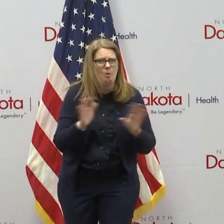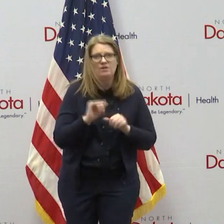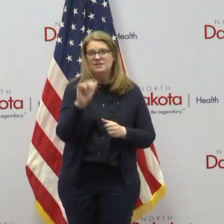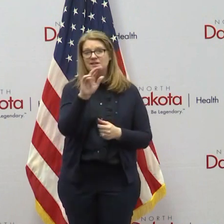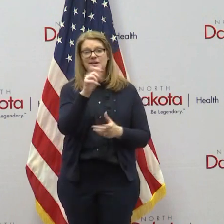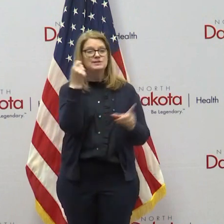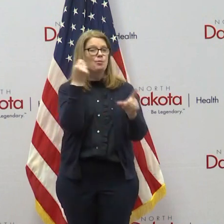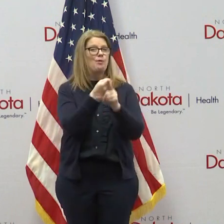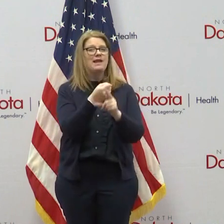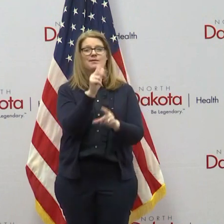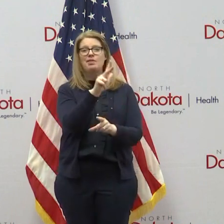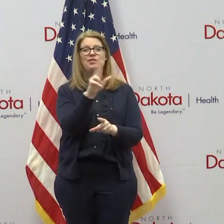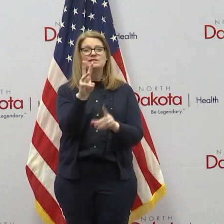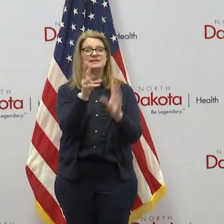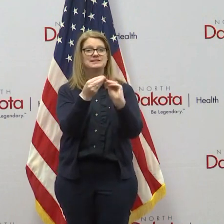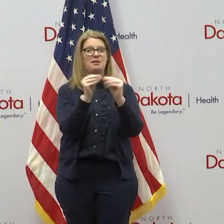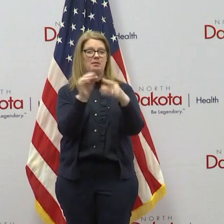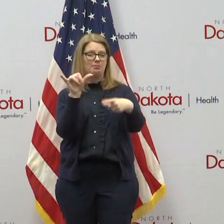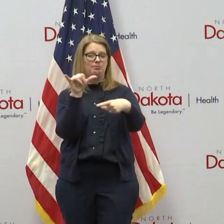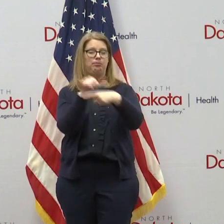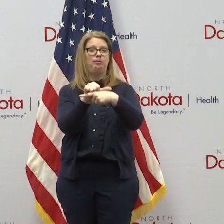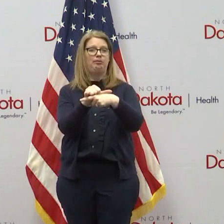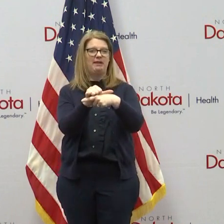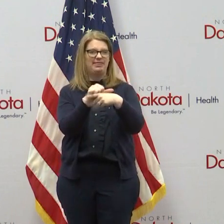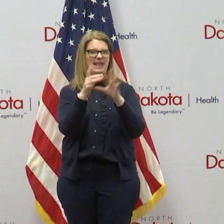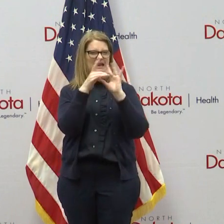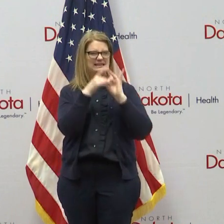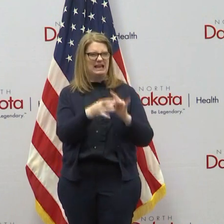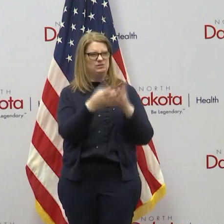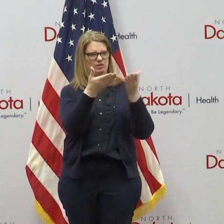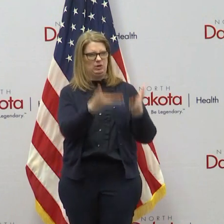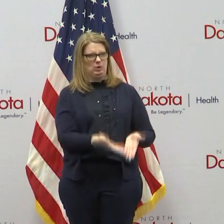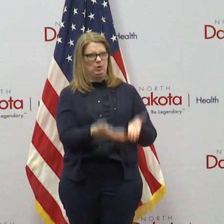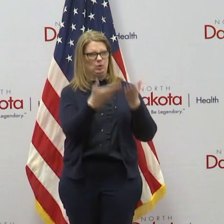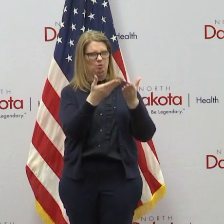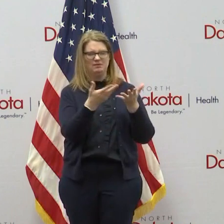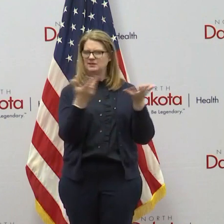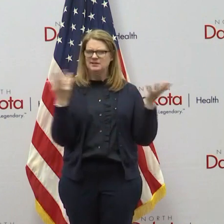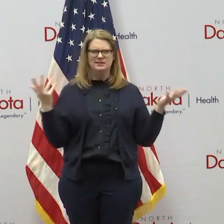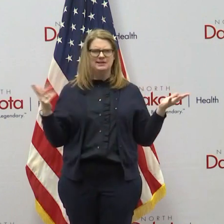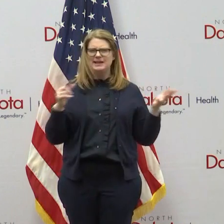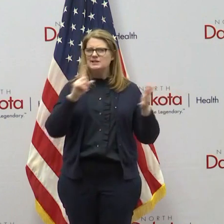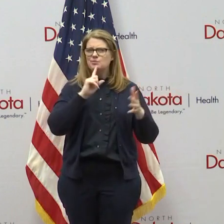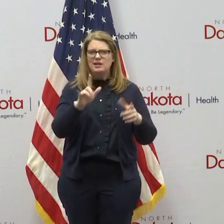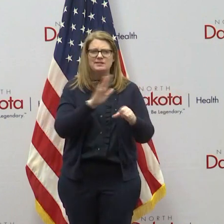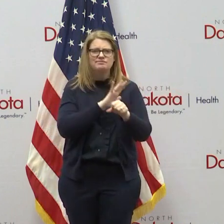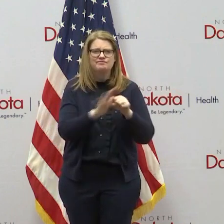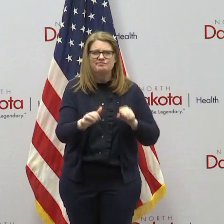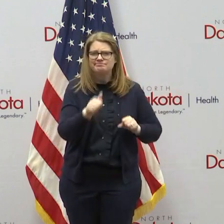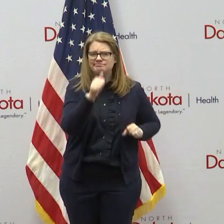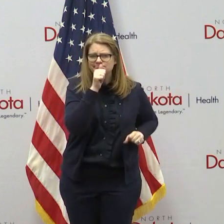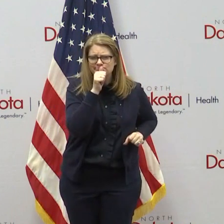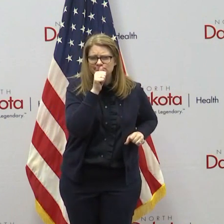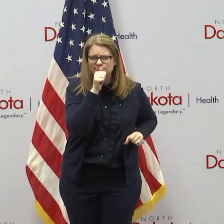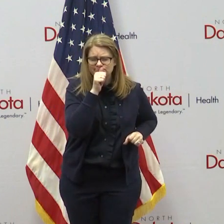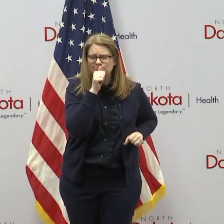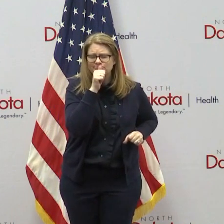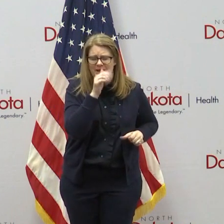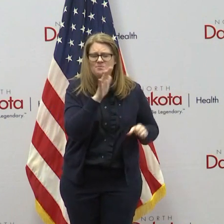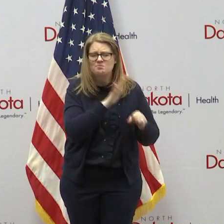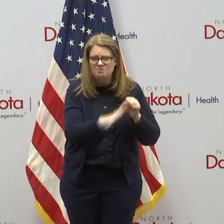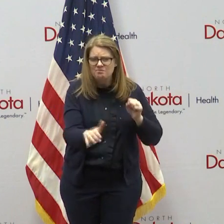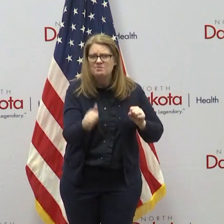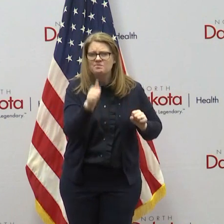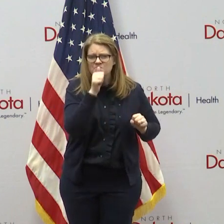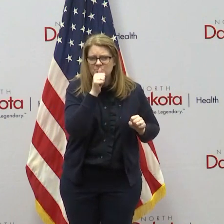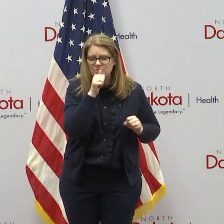number, and it is completely anonymous. And so it's completely in the user's control. North Dakota Department